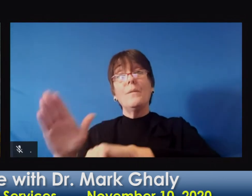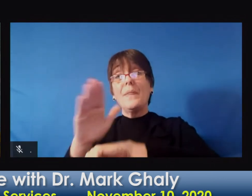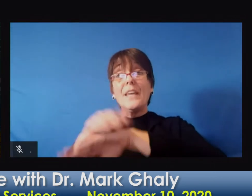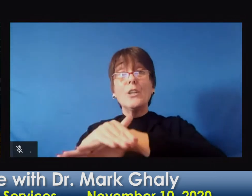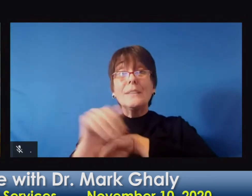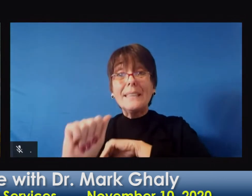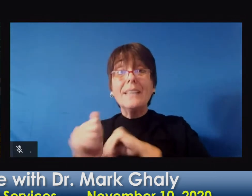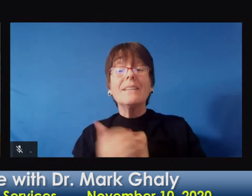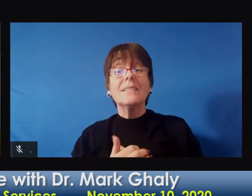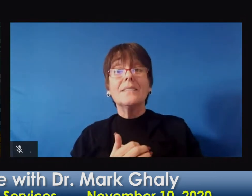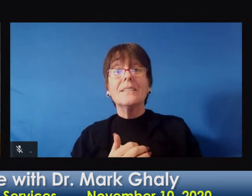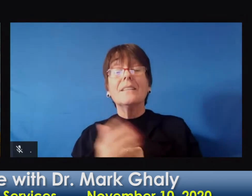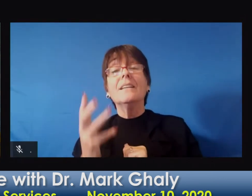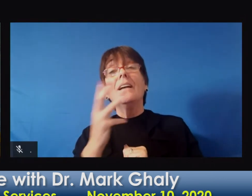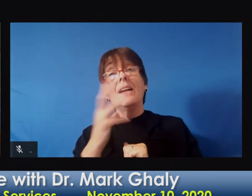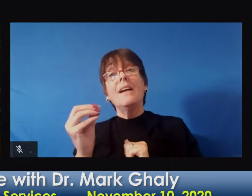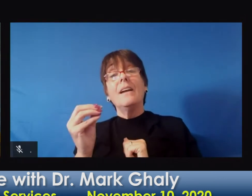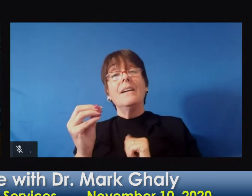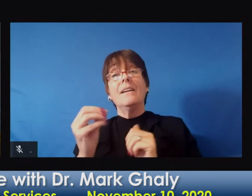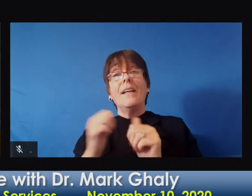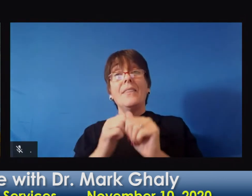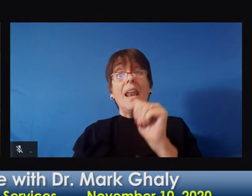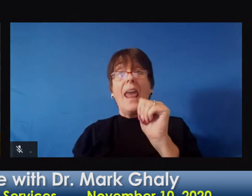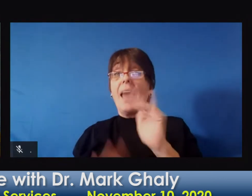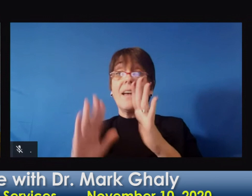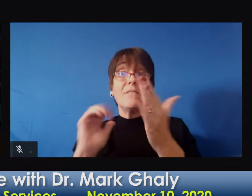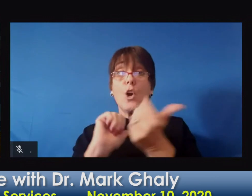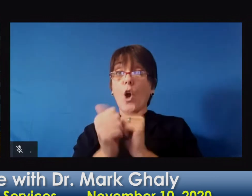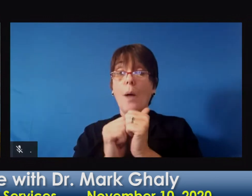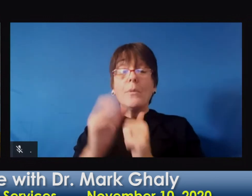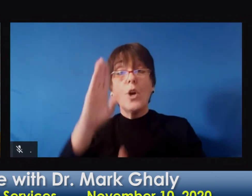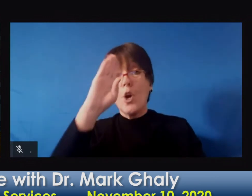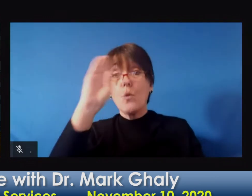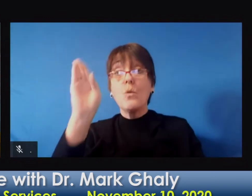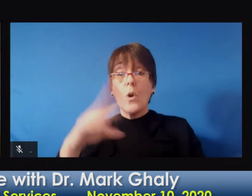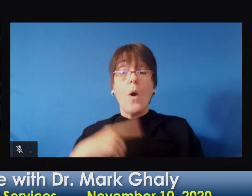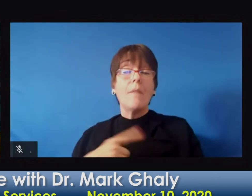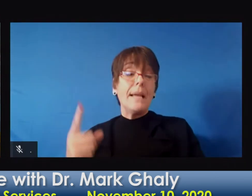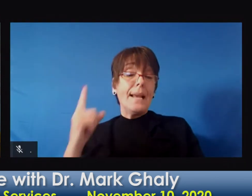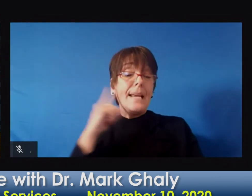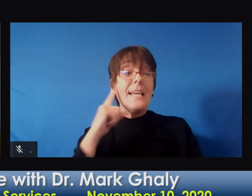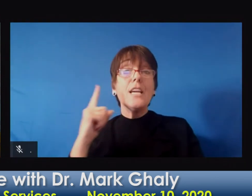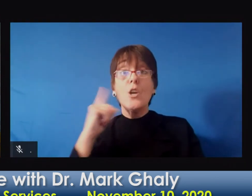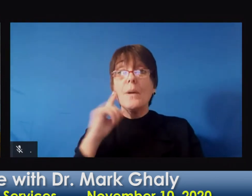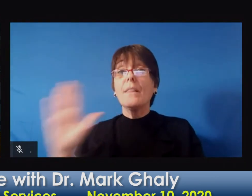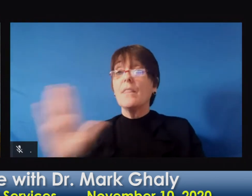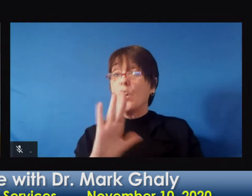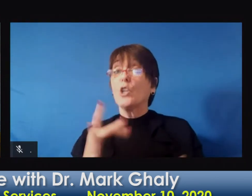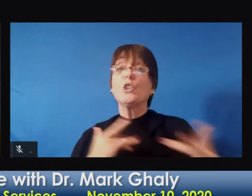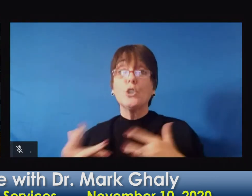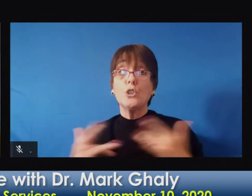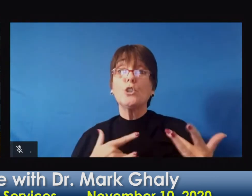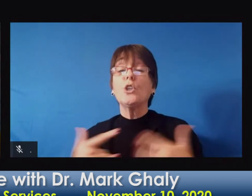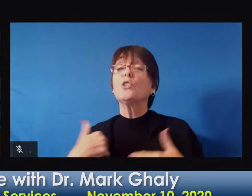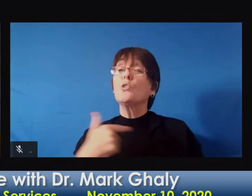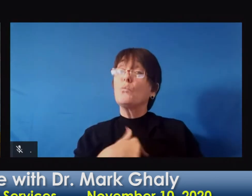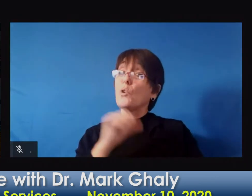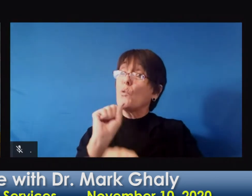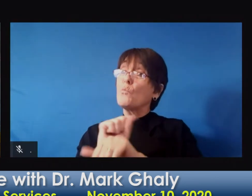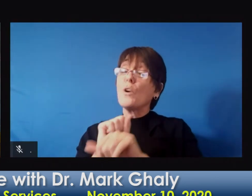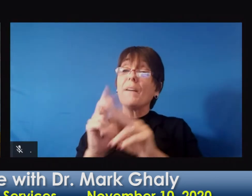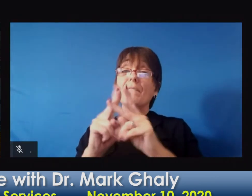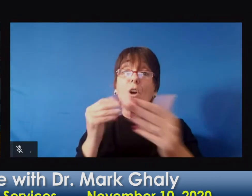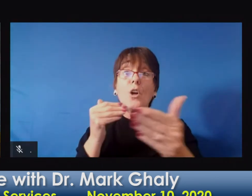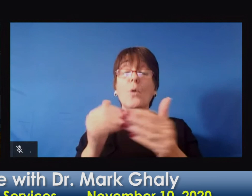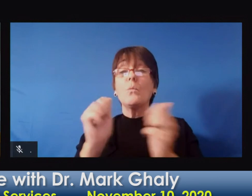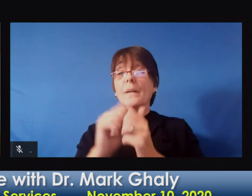and the lack of competition we know and have been hearing the concerns about. We are working closely with